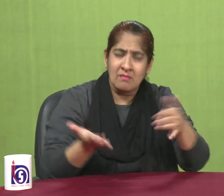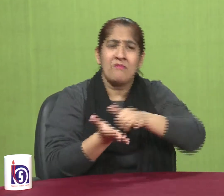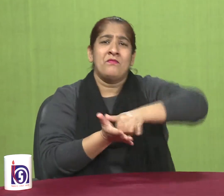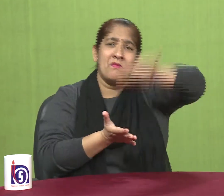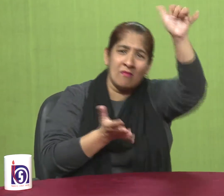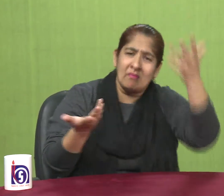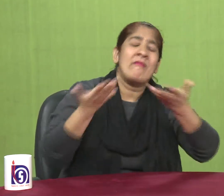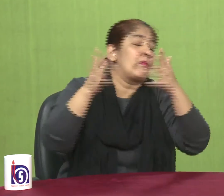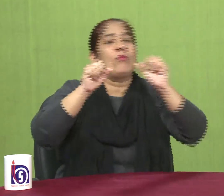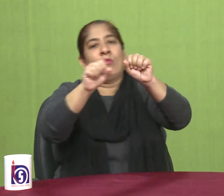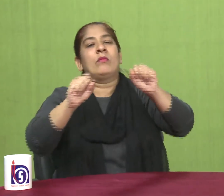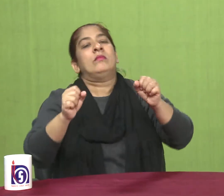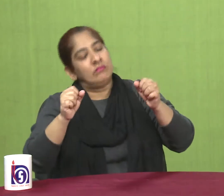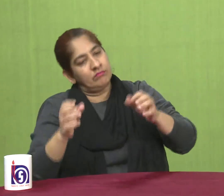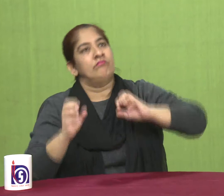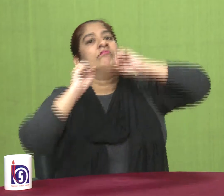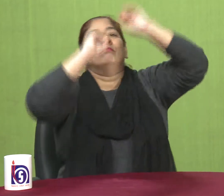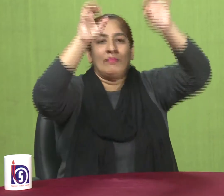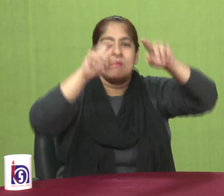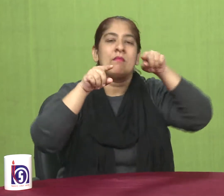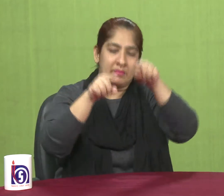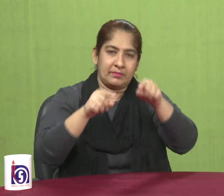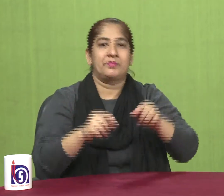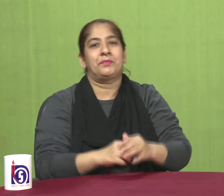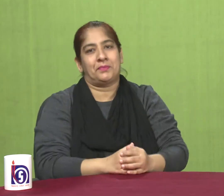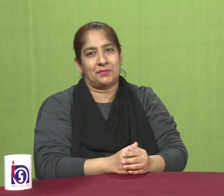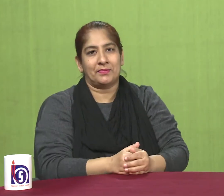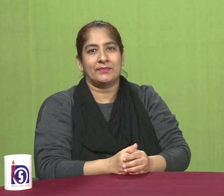So how do all these products work?